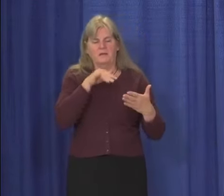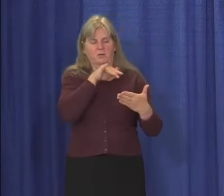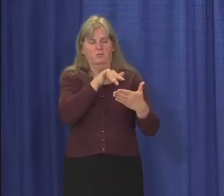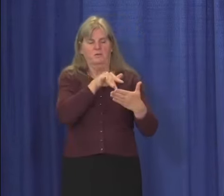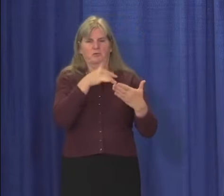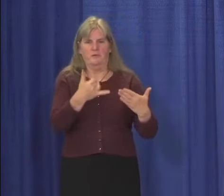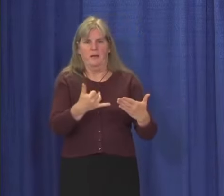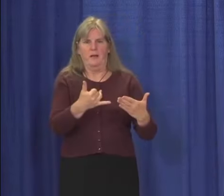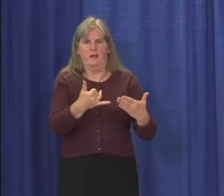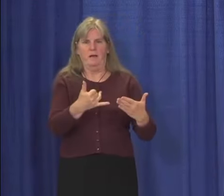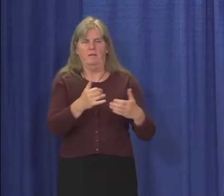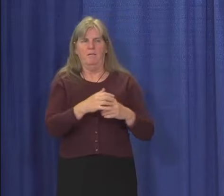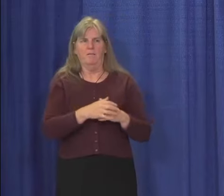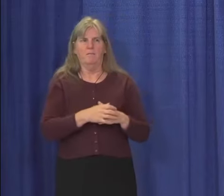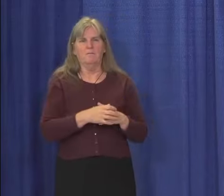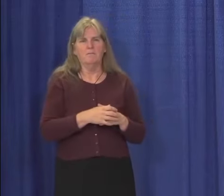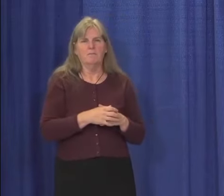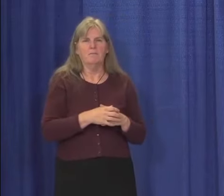not something that we